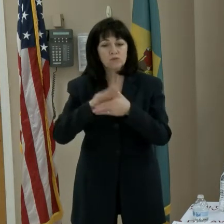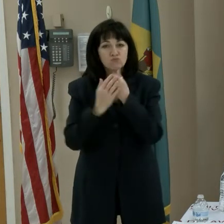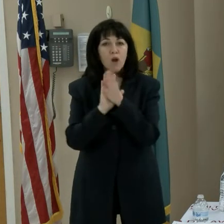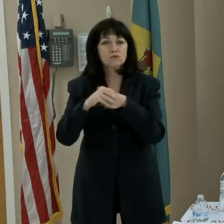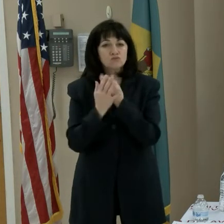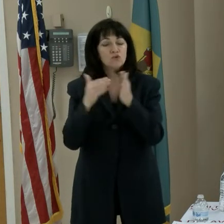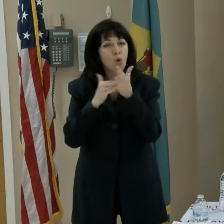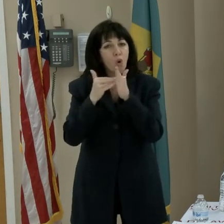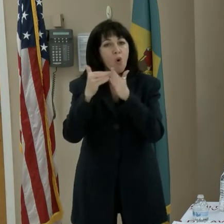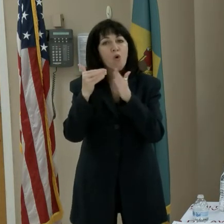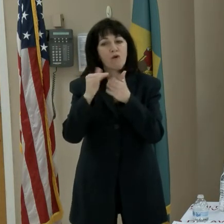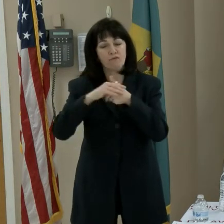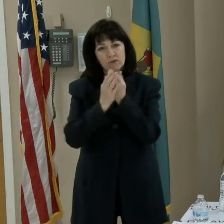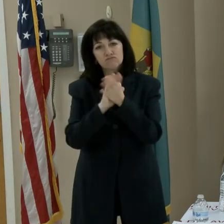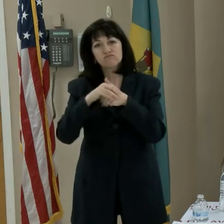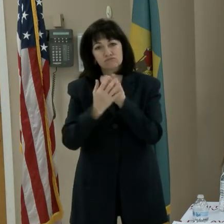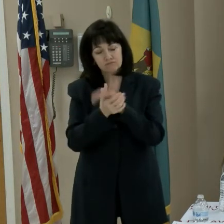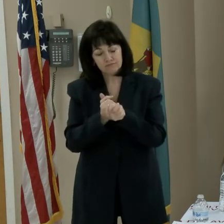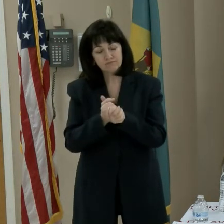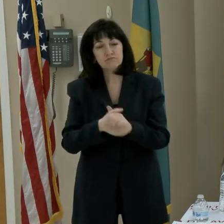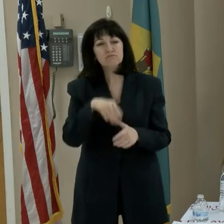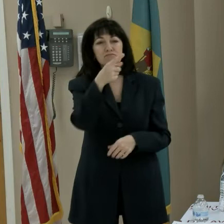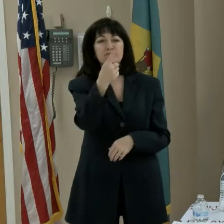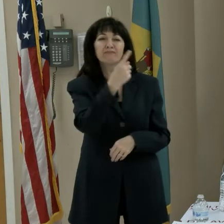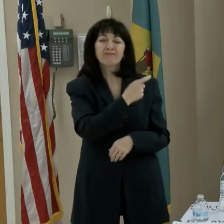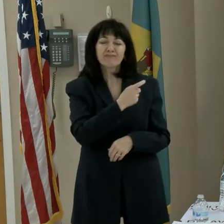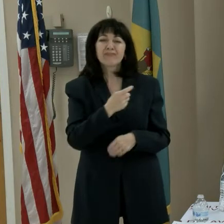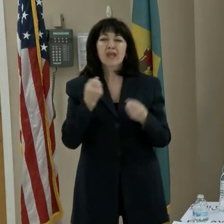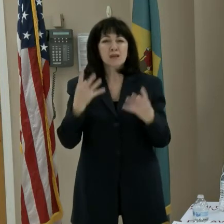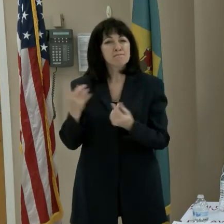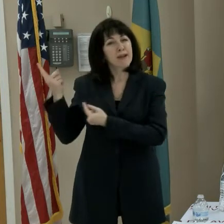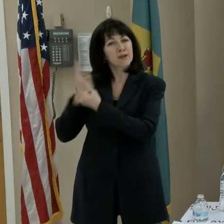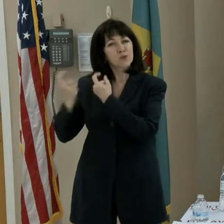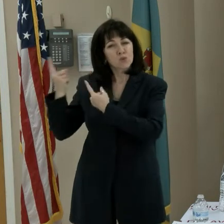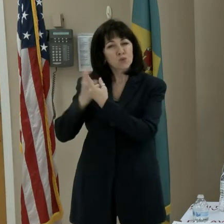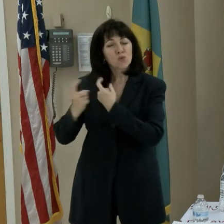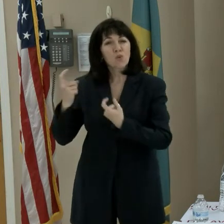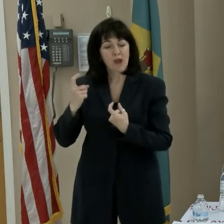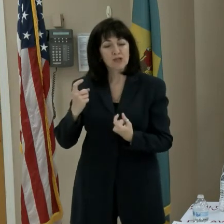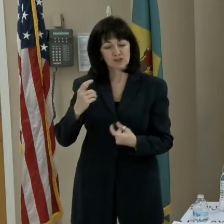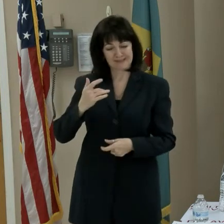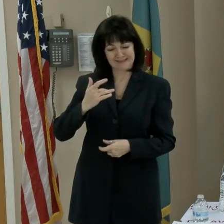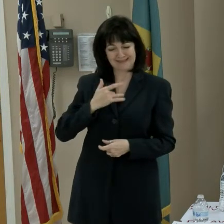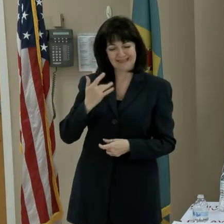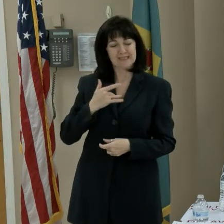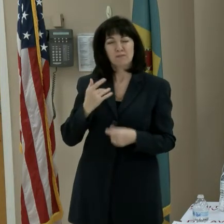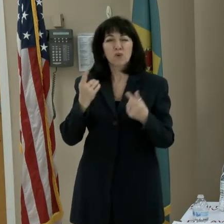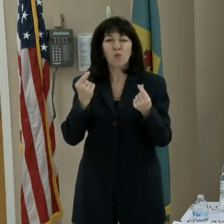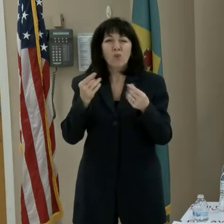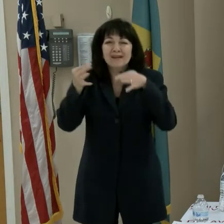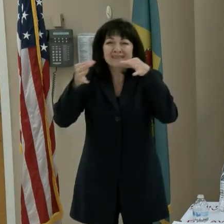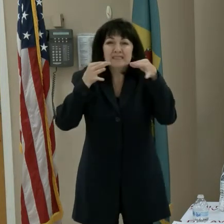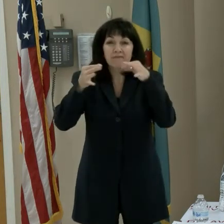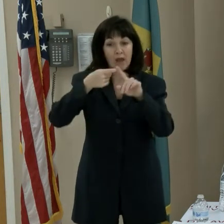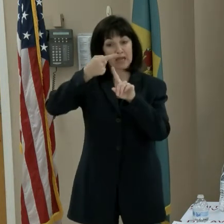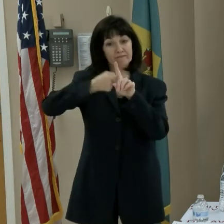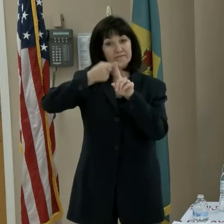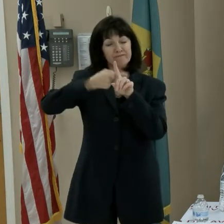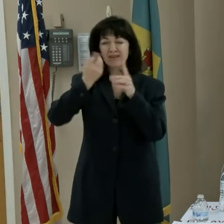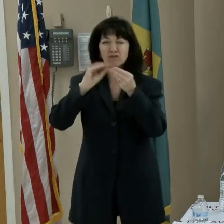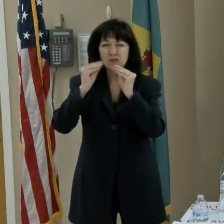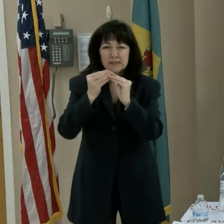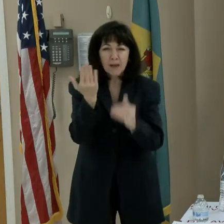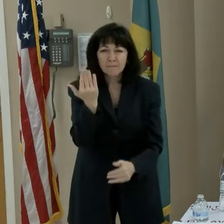speak about some of the, we've had a number of questions about kind of the symptoms, and maybe define a little better what a fever is, since that is considered one of the